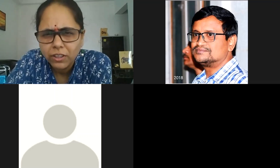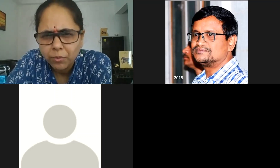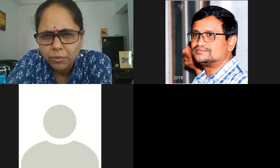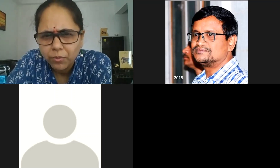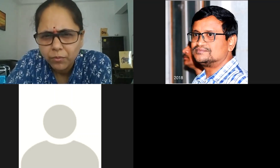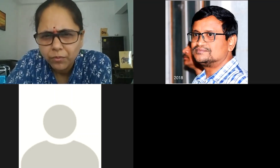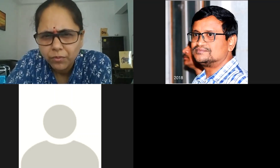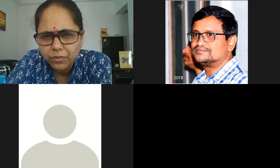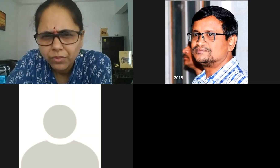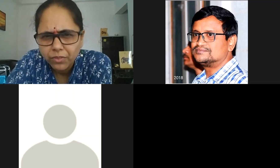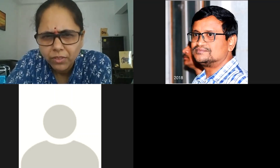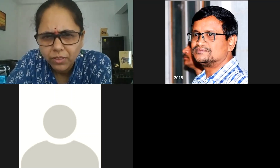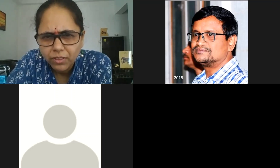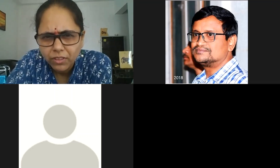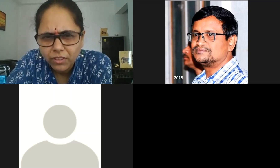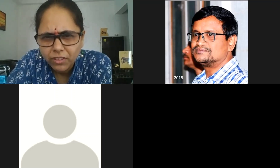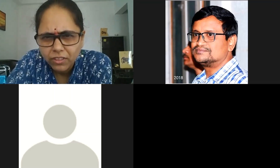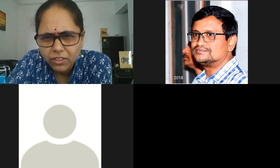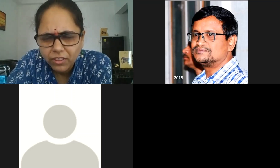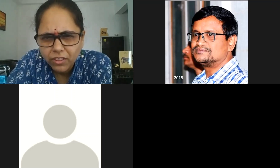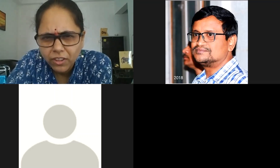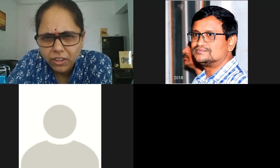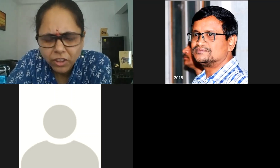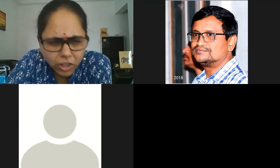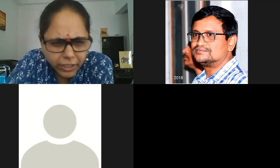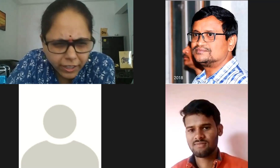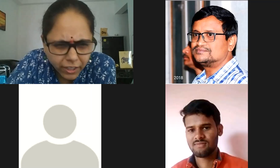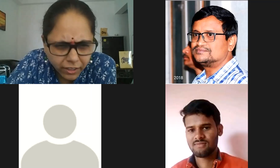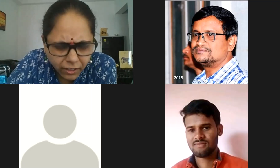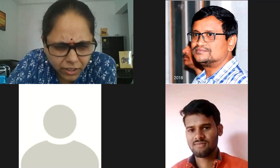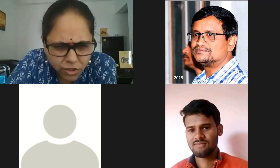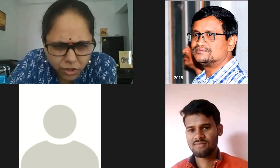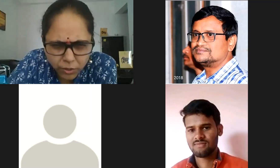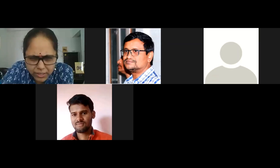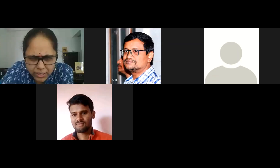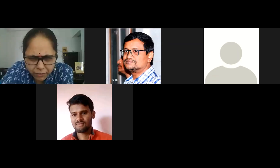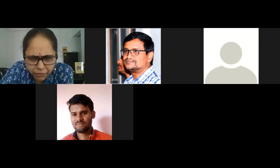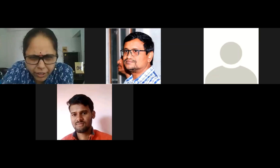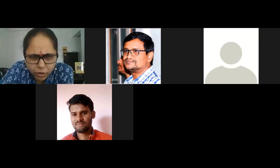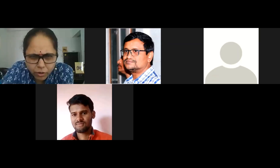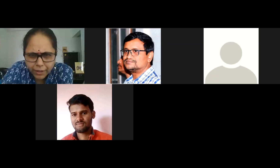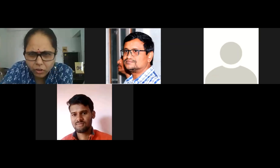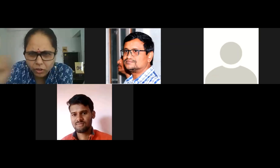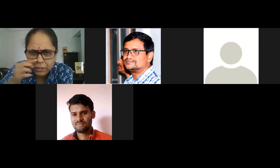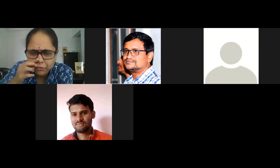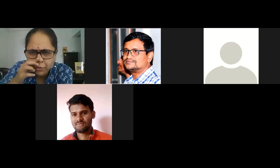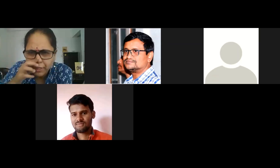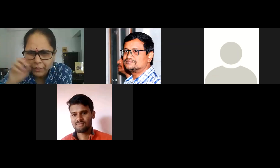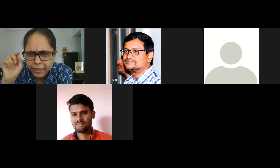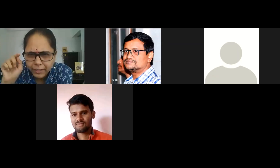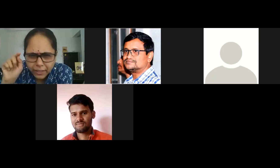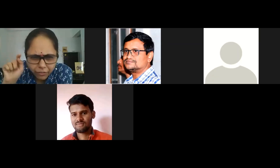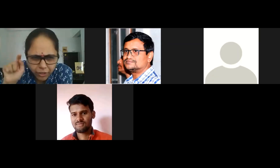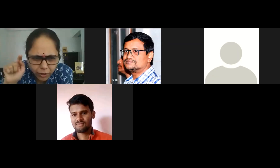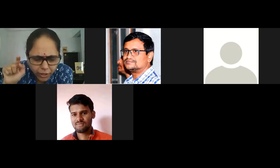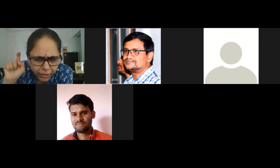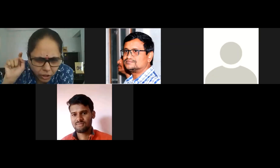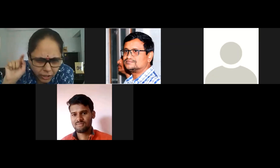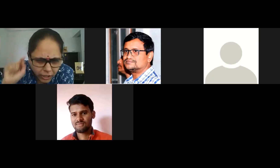No, ma'am, I'm not getting the option here. Not getting. So you will see video icon. If you can get that video icon, click on